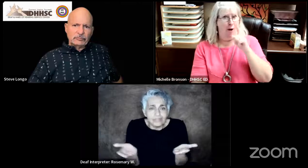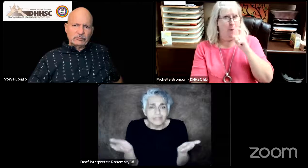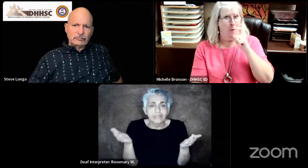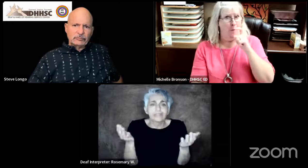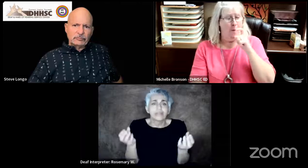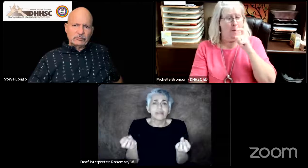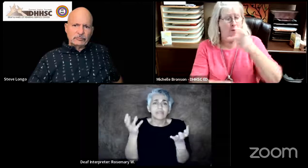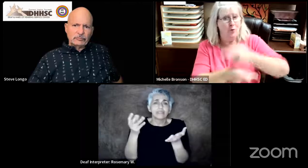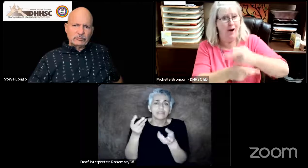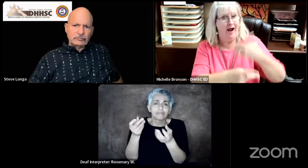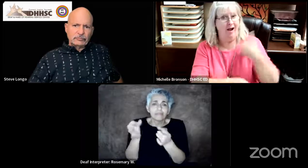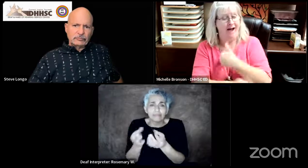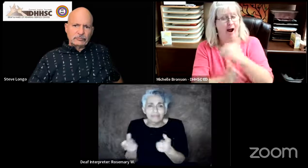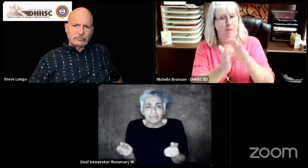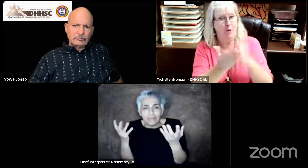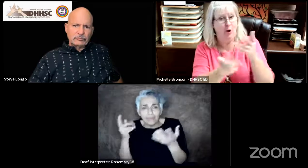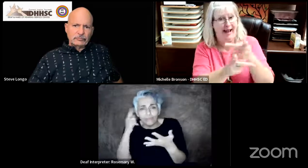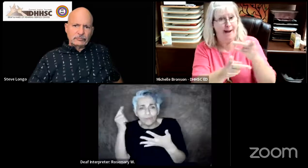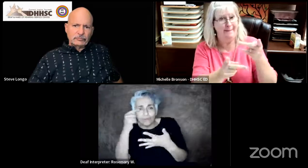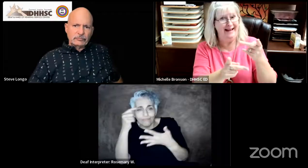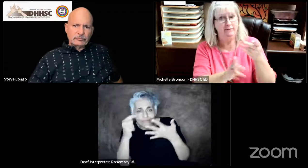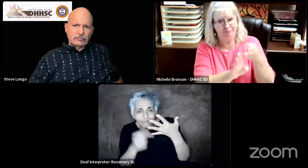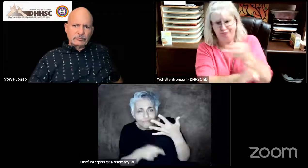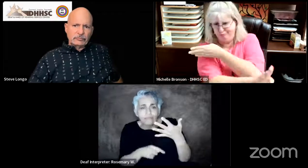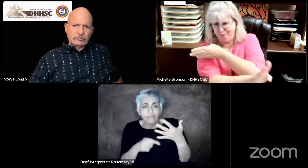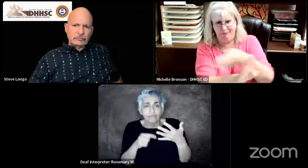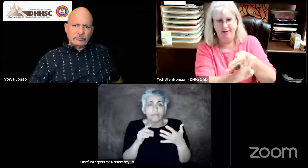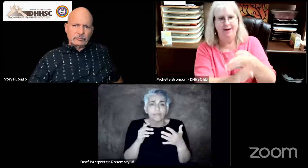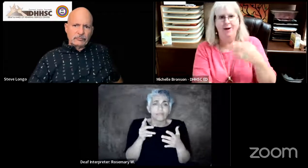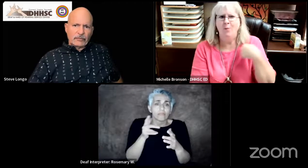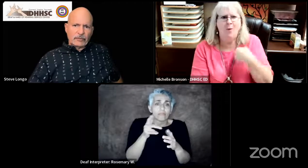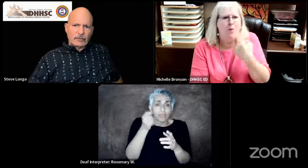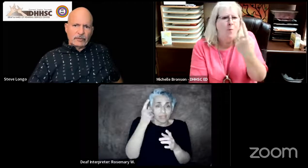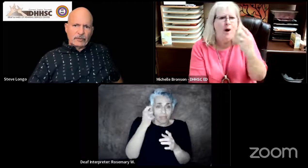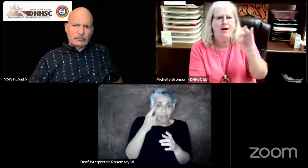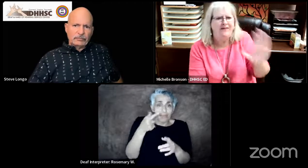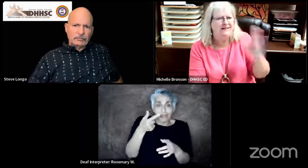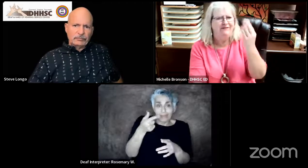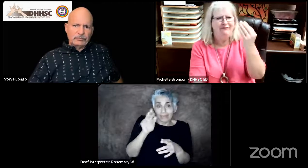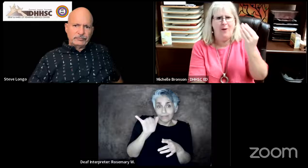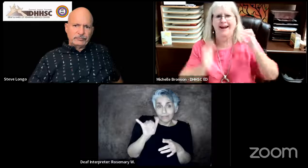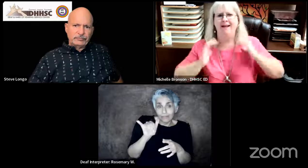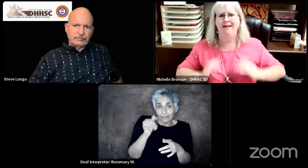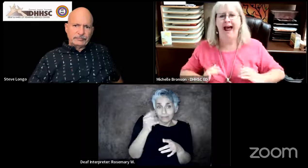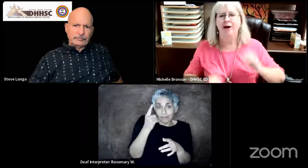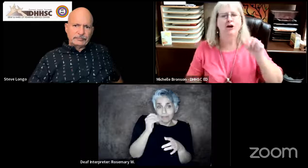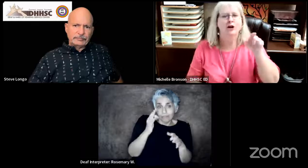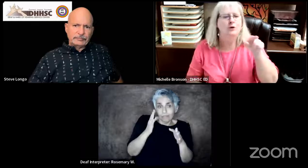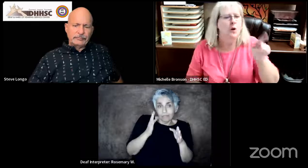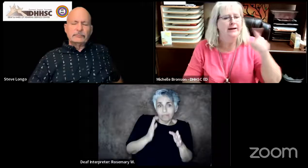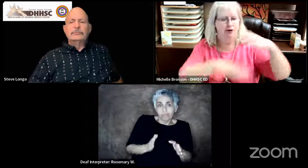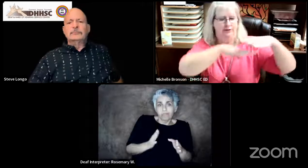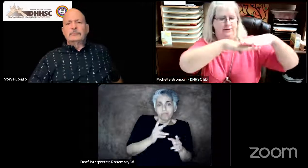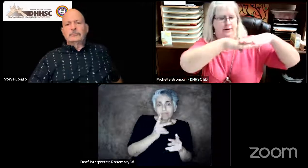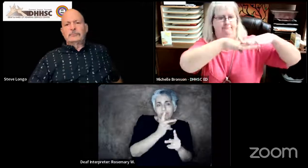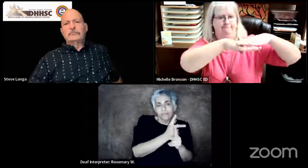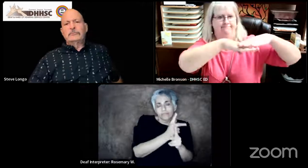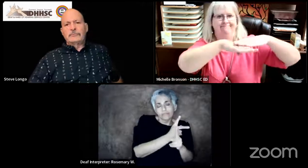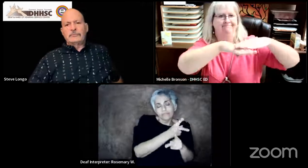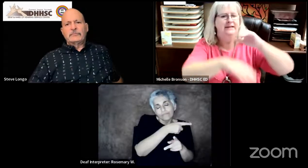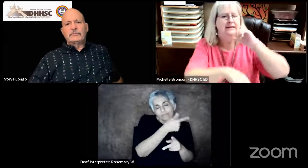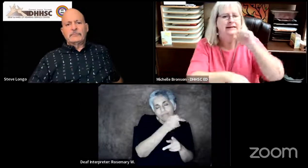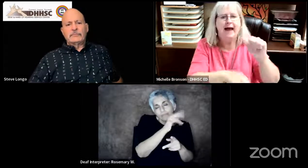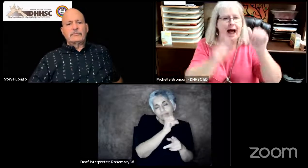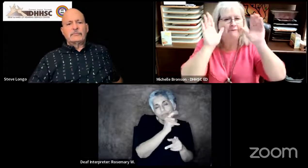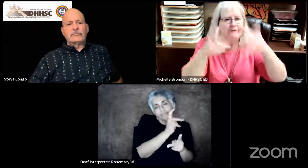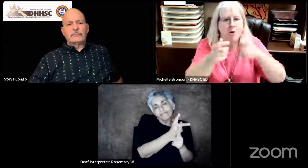that calculation. And Gary, the one who took care of our bookkeeping until now, we were one of his 14